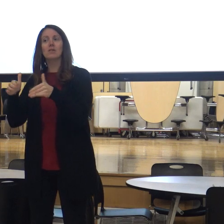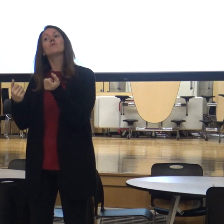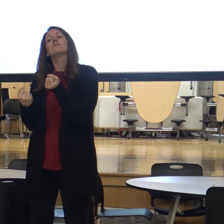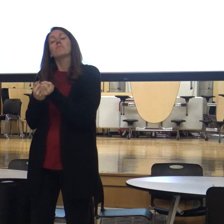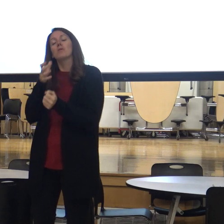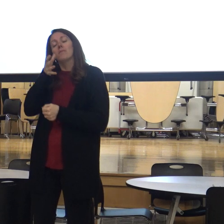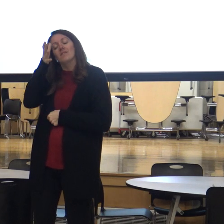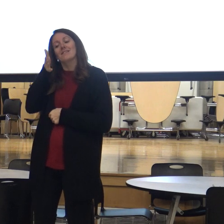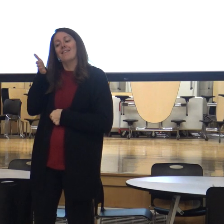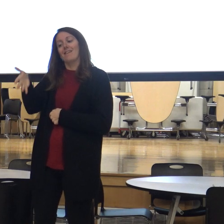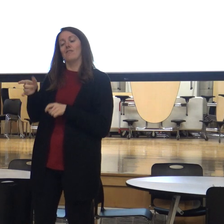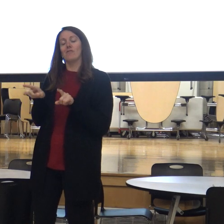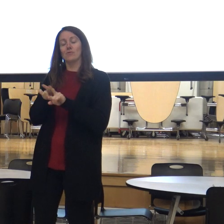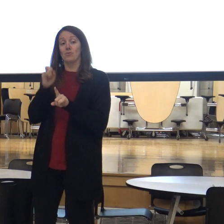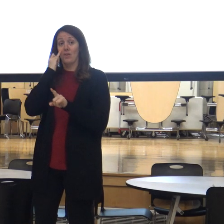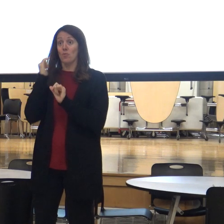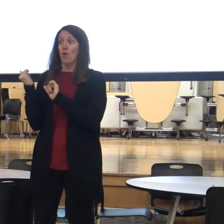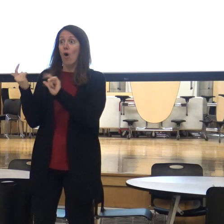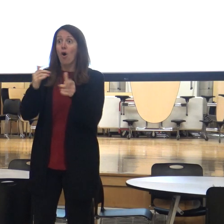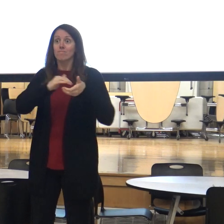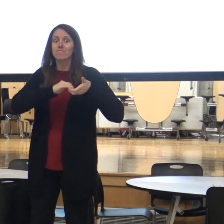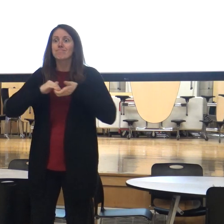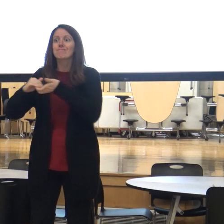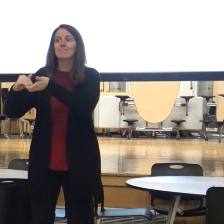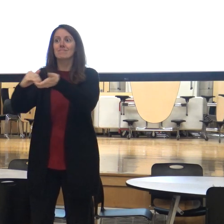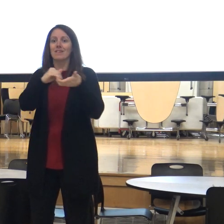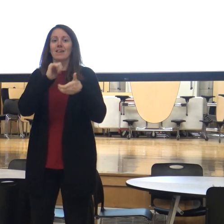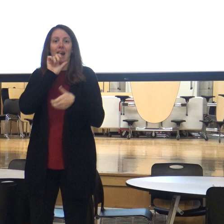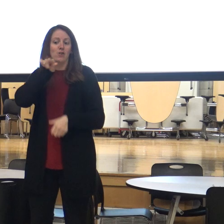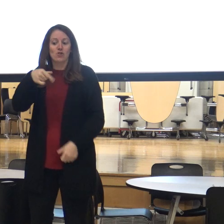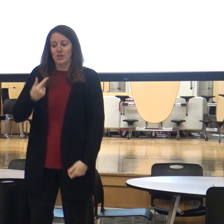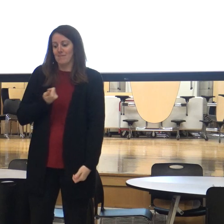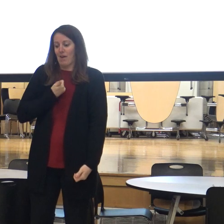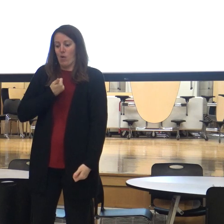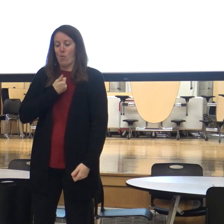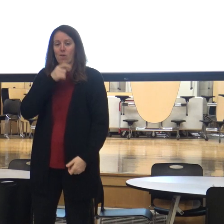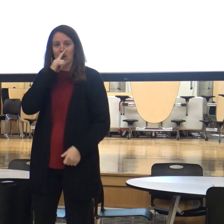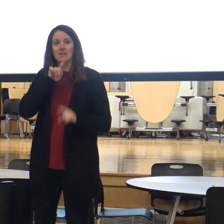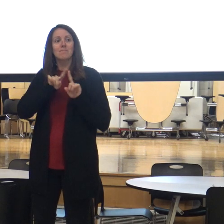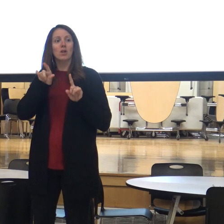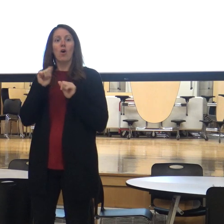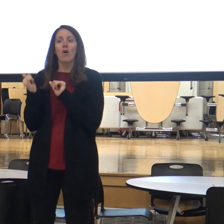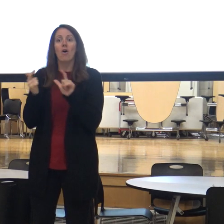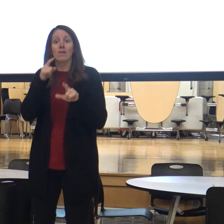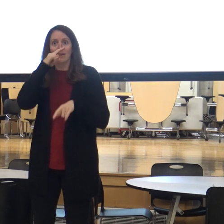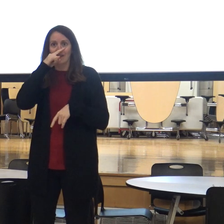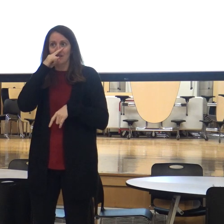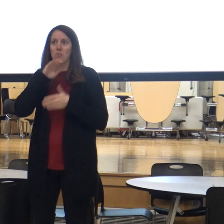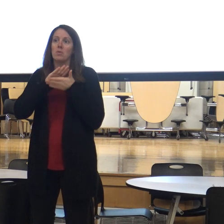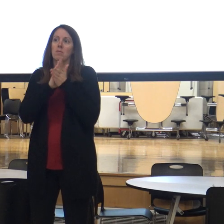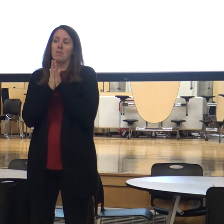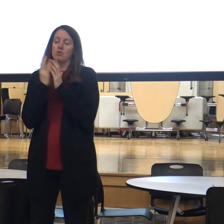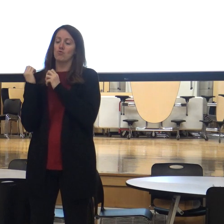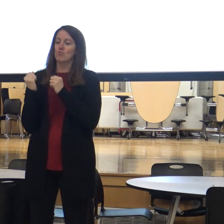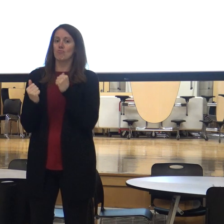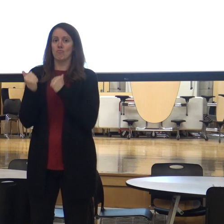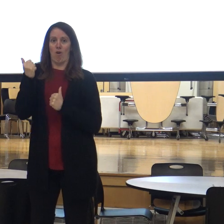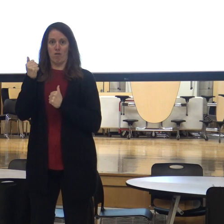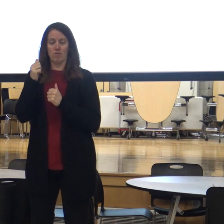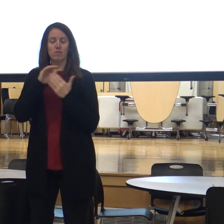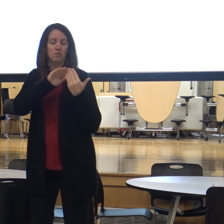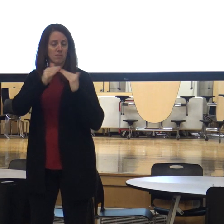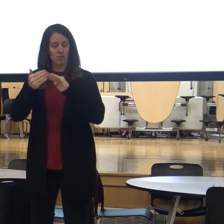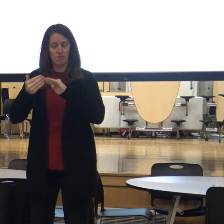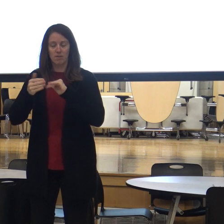as well. And if we all work together, not just with our kids, but the kids that we know, we're that stronger of a community.